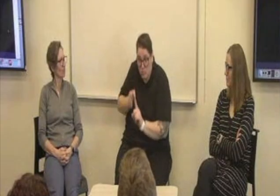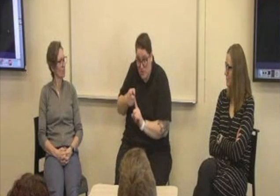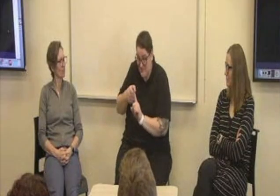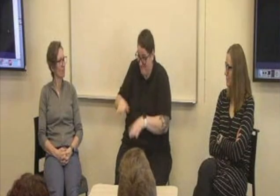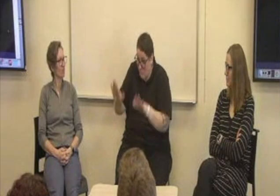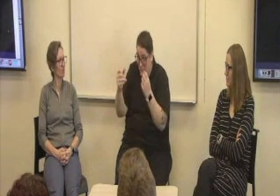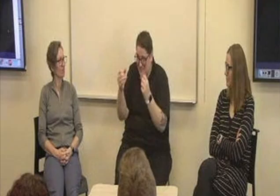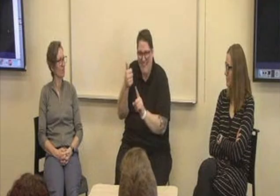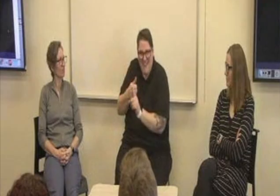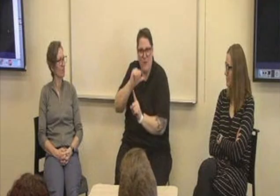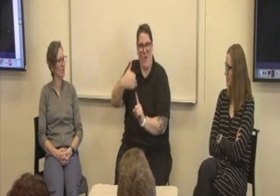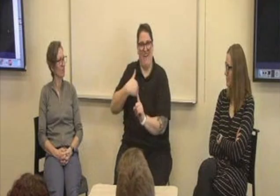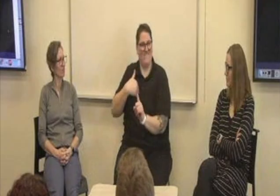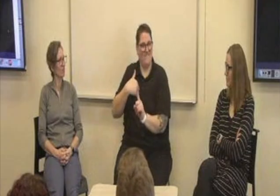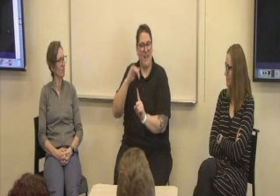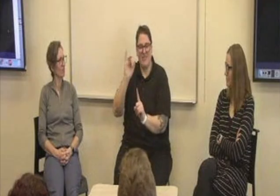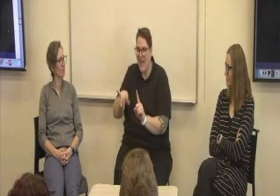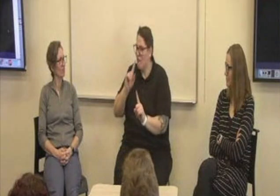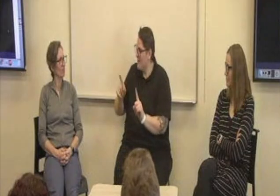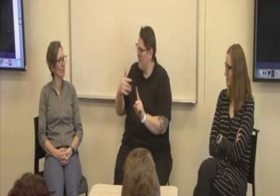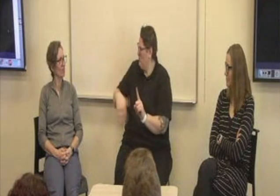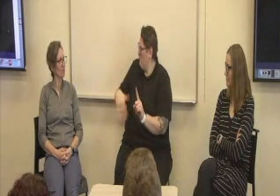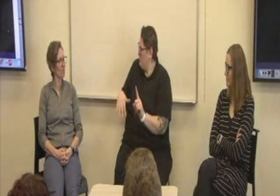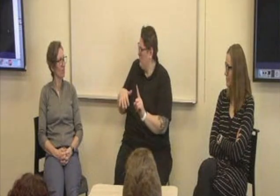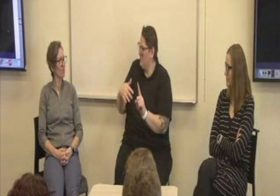who are deaf themselves. They've grown up signing.